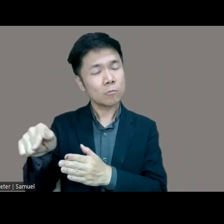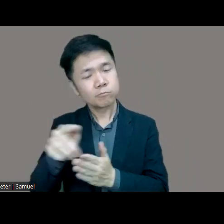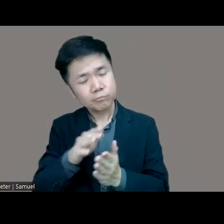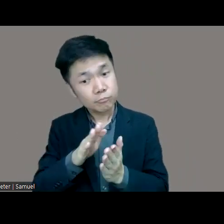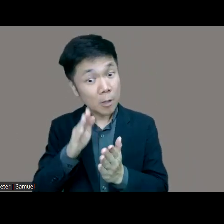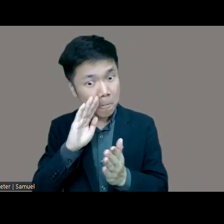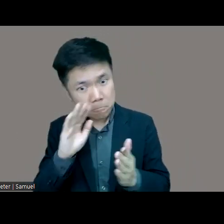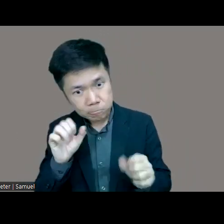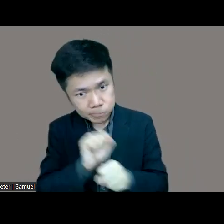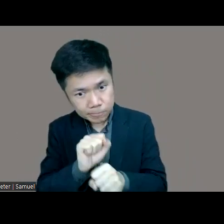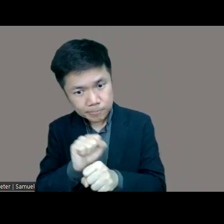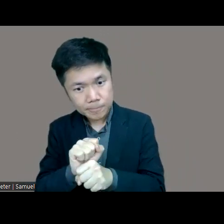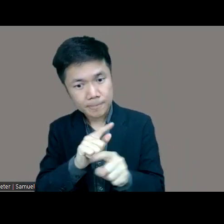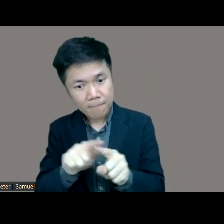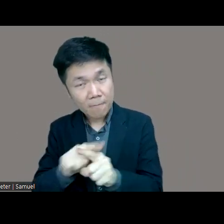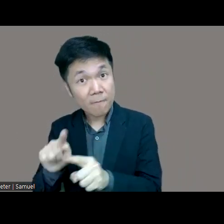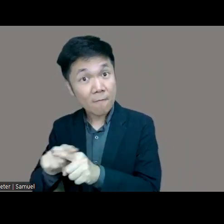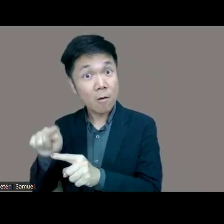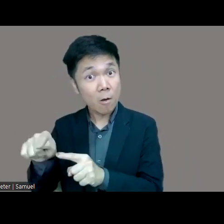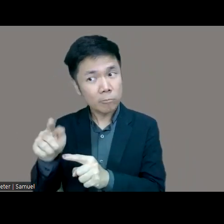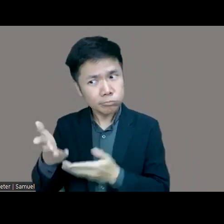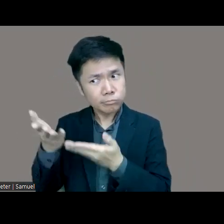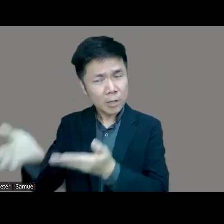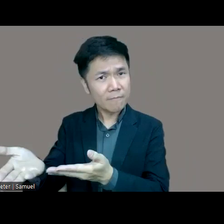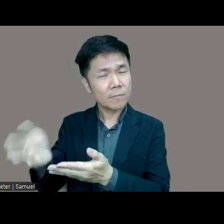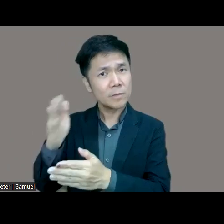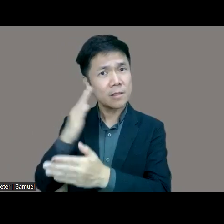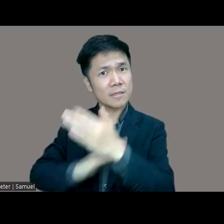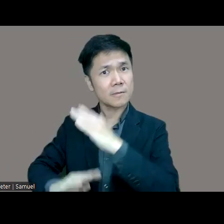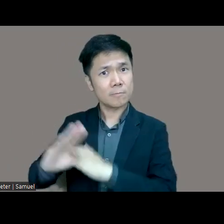were some of the additional ideas.